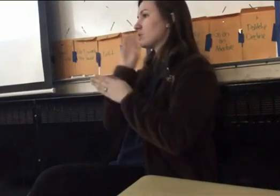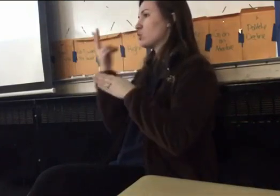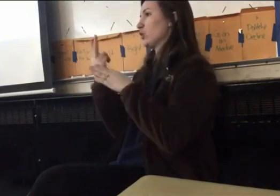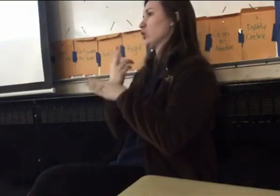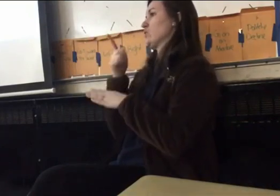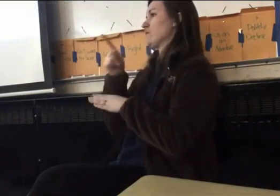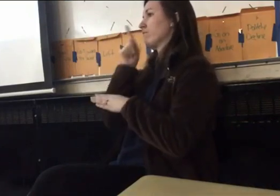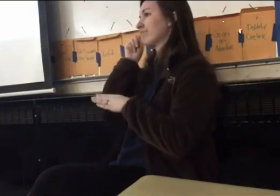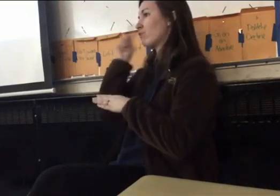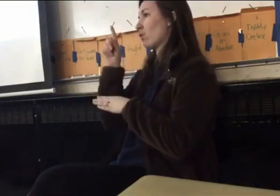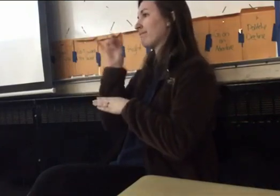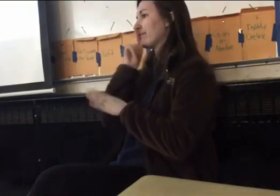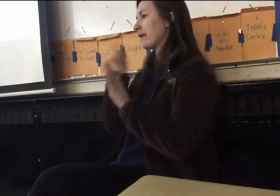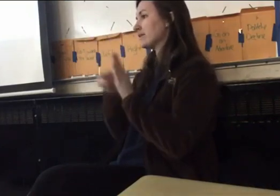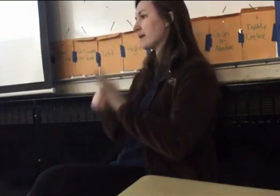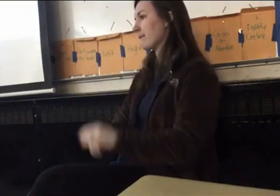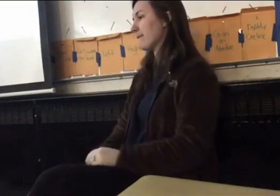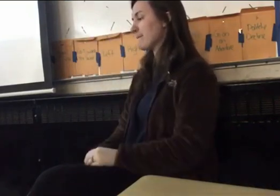assignment.